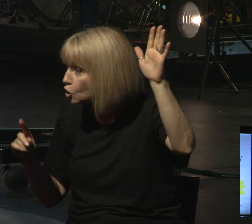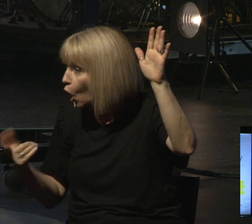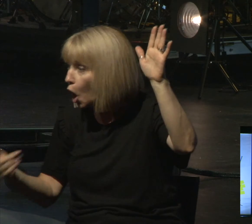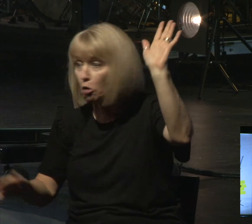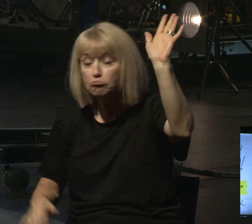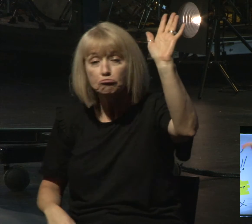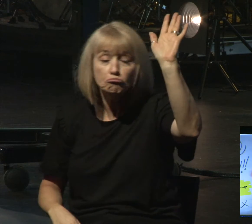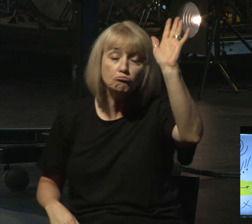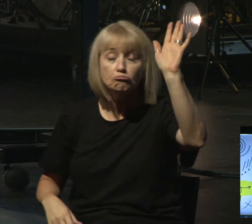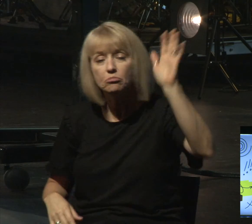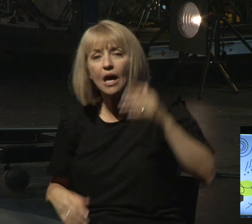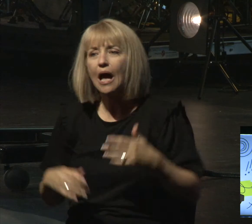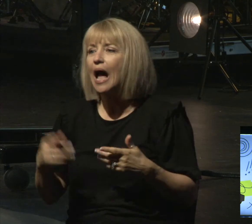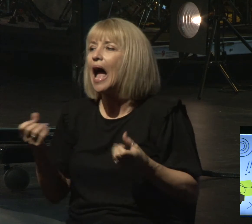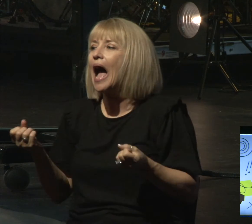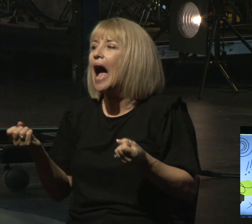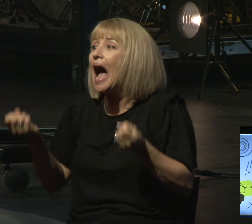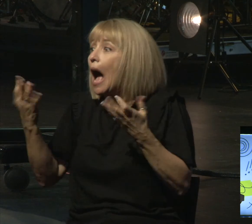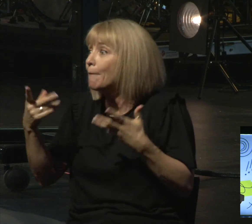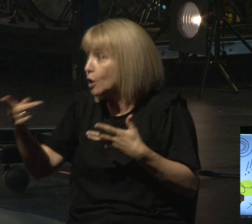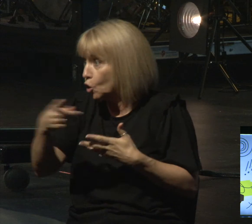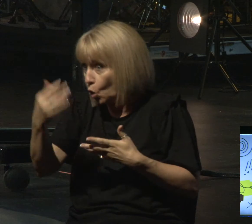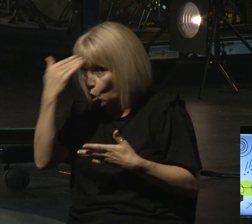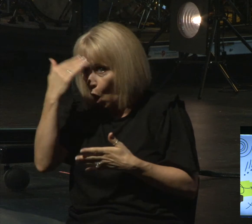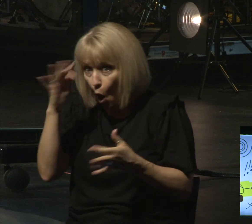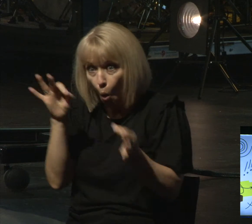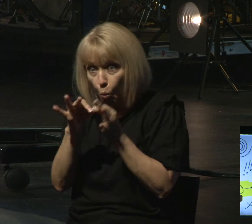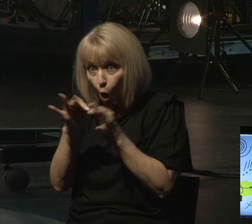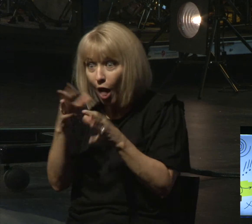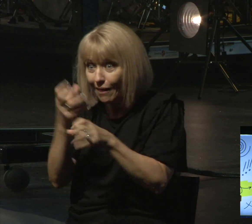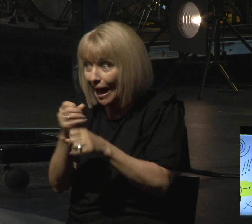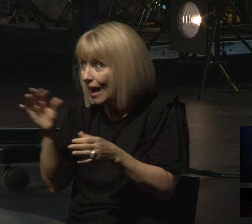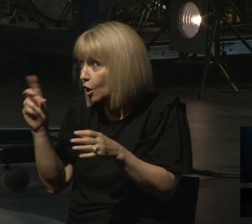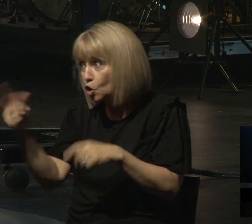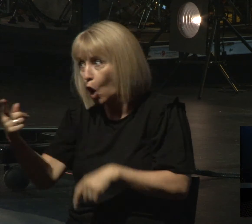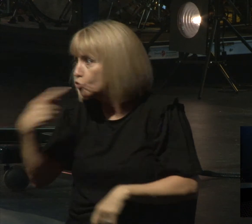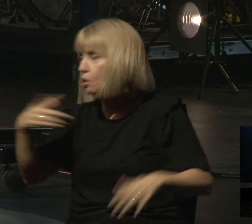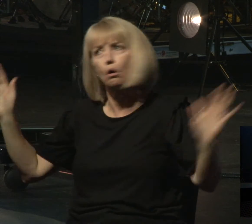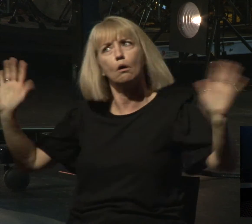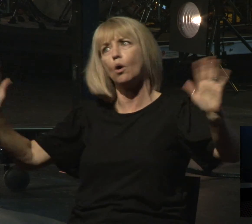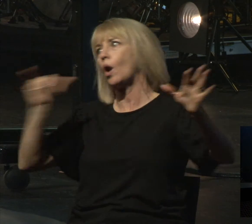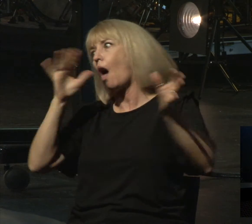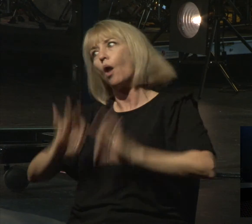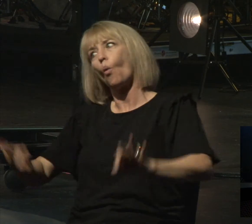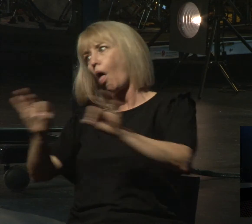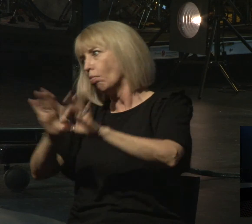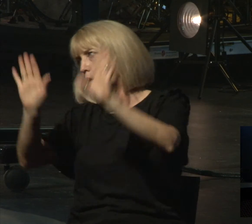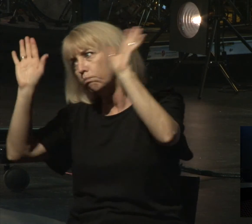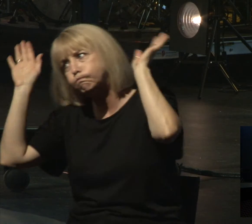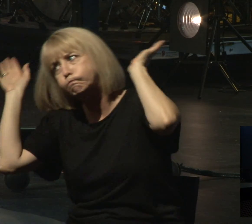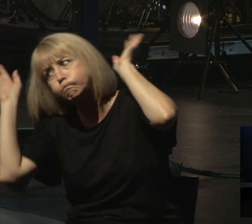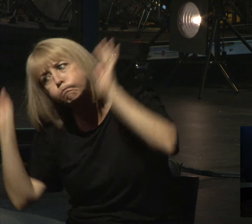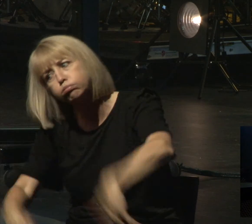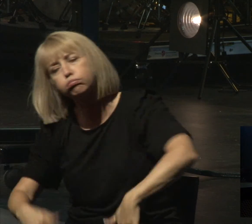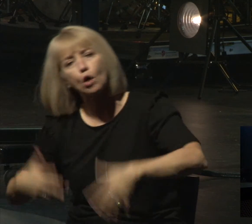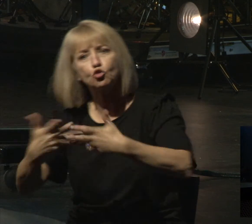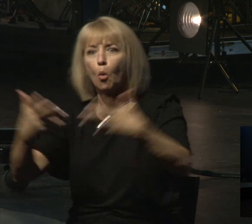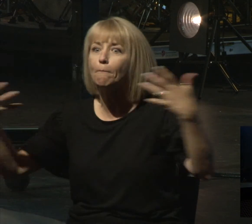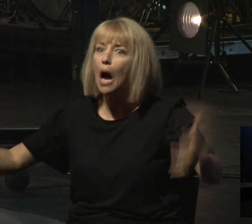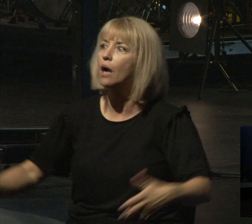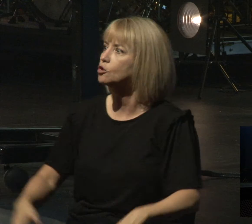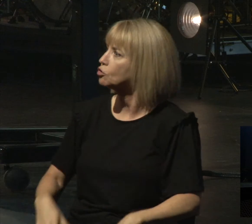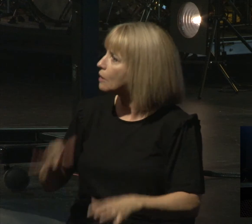Now let me ask another question. How many of you have counted the cost and know it's not worth it? All right, so it's me and like 2 of you. Okay.